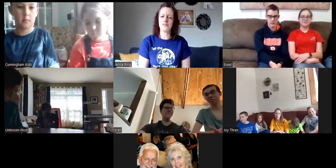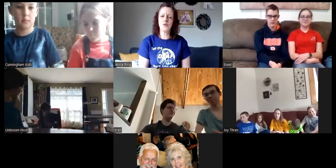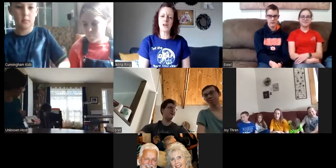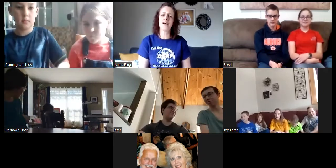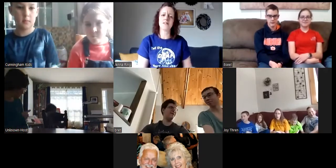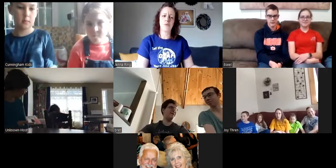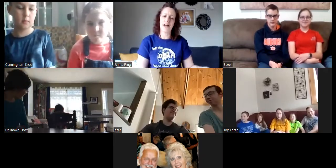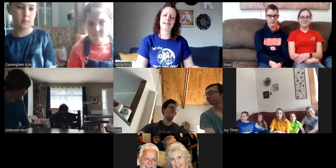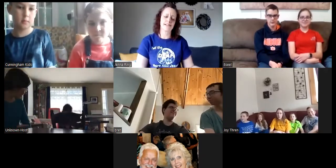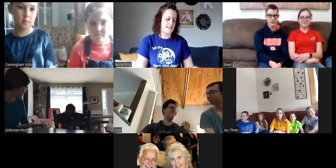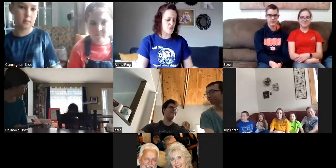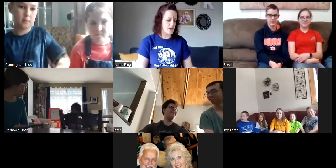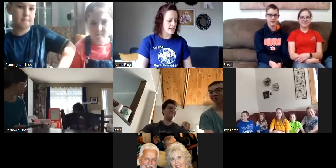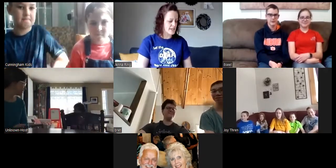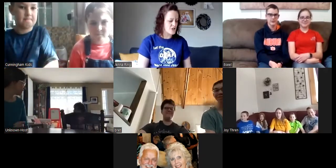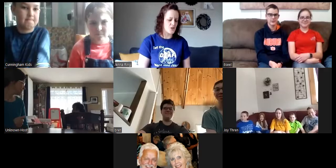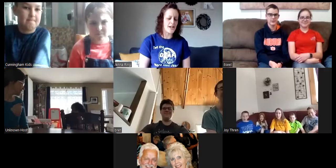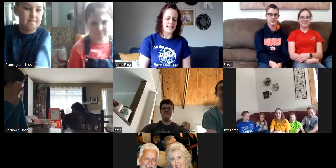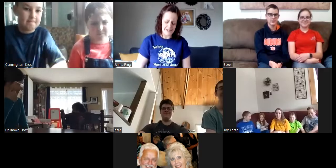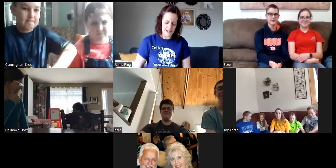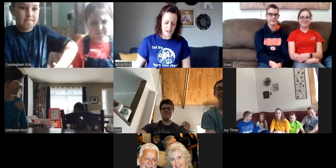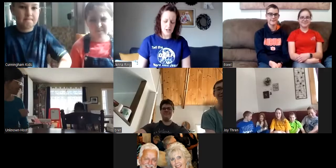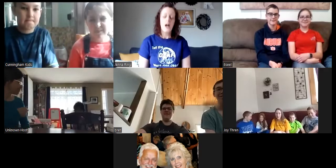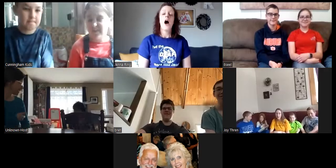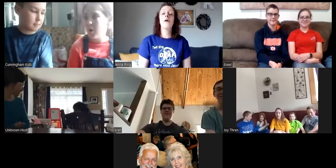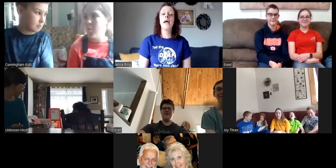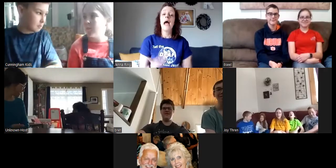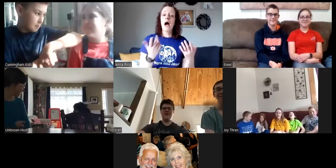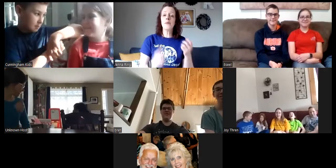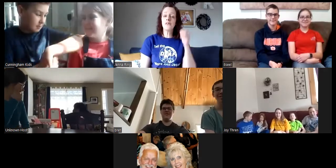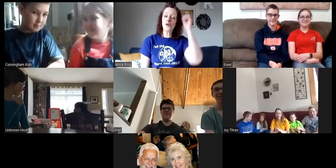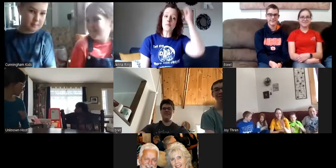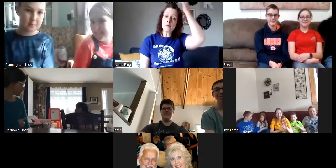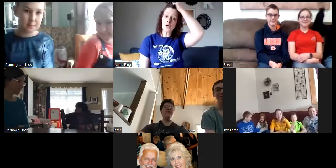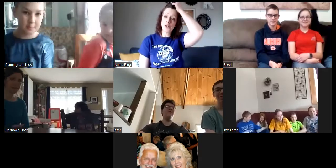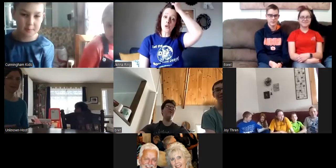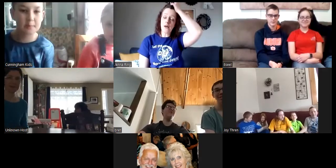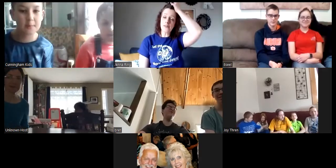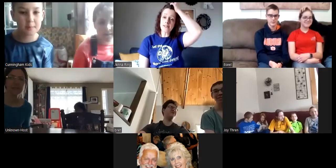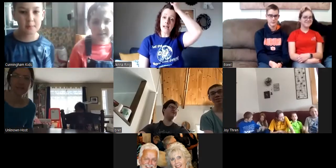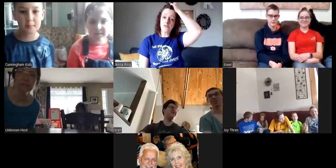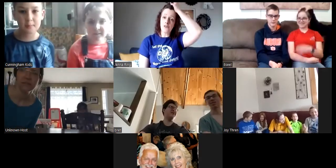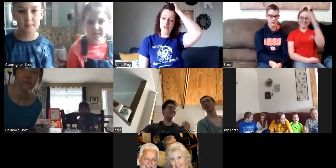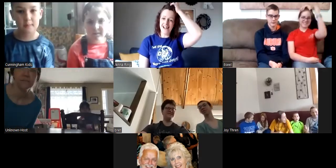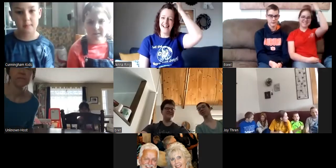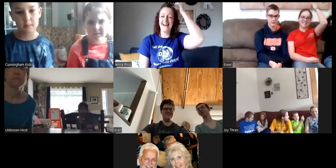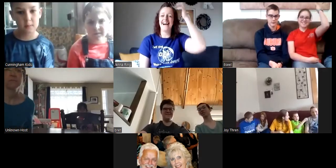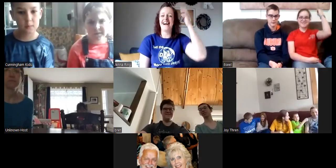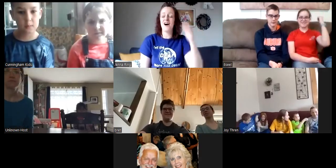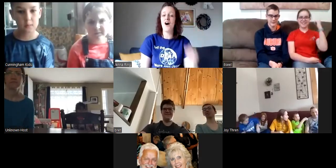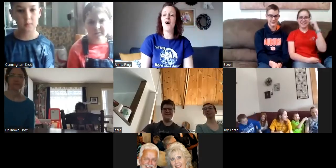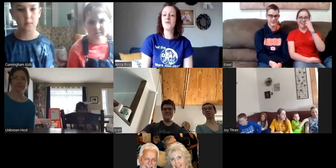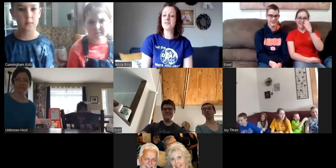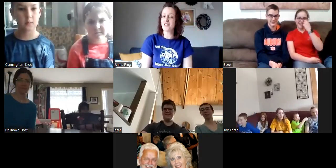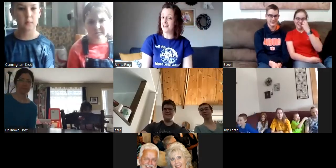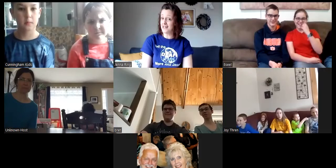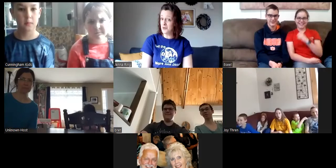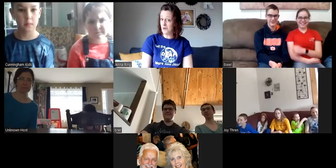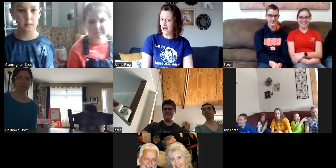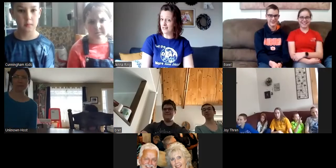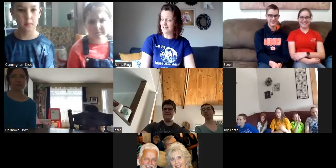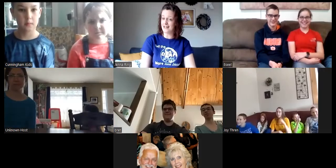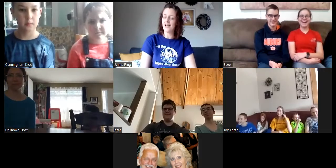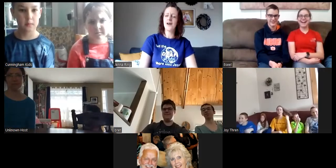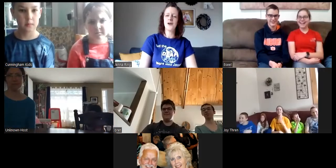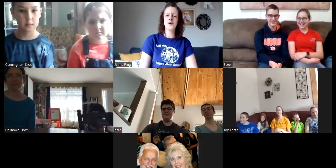Good stuff. You guys practiced this week, didn't you? I can tell. All right, how many of you remember you got the signs for oh, Sydney